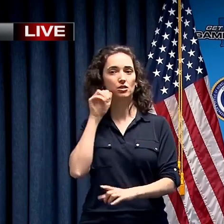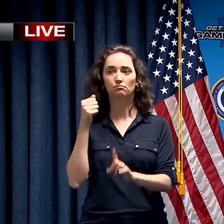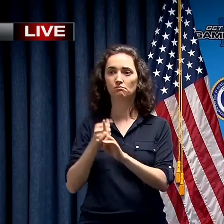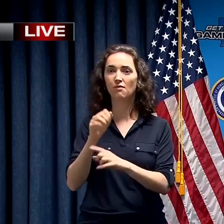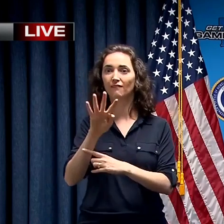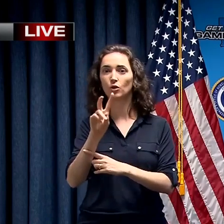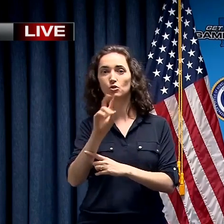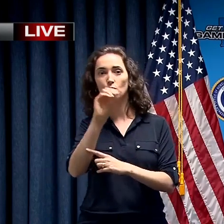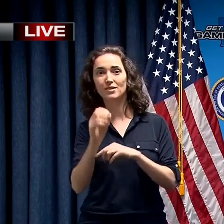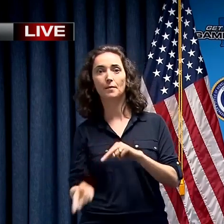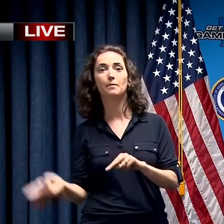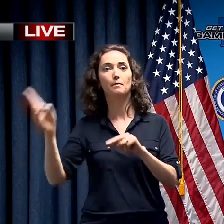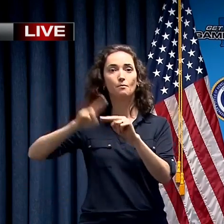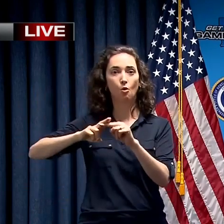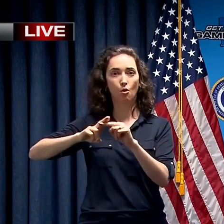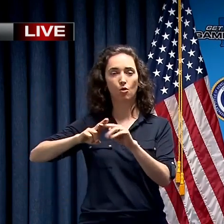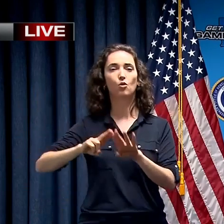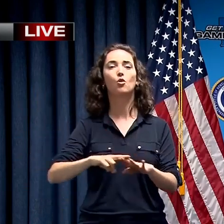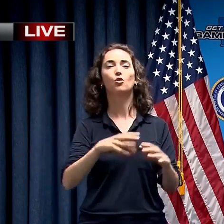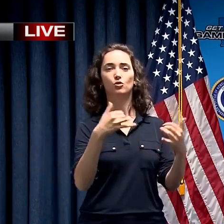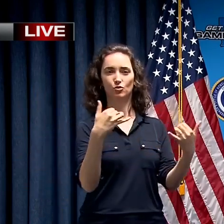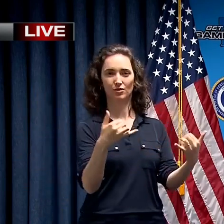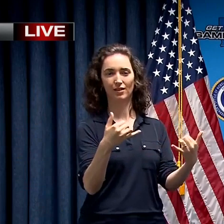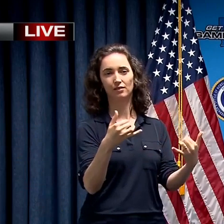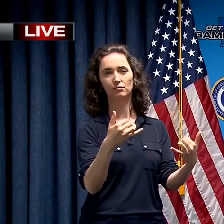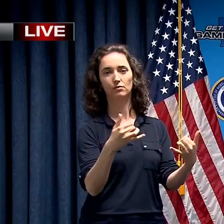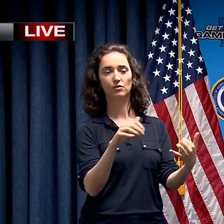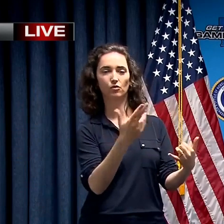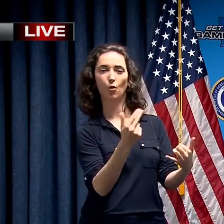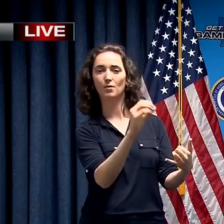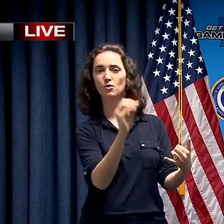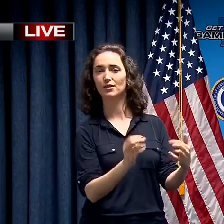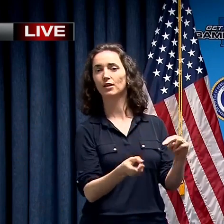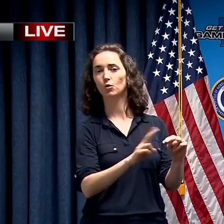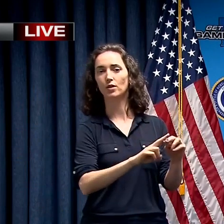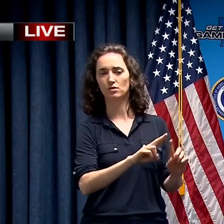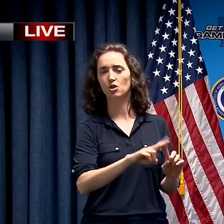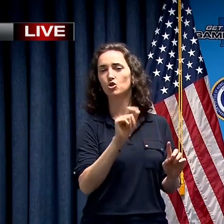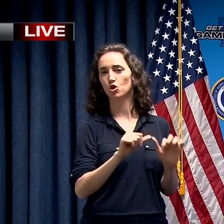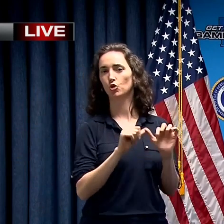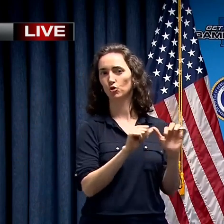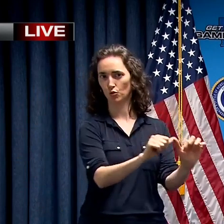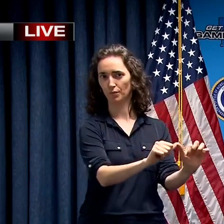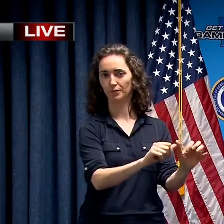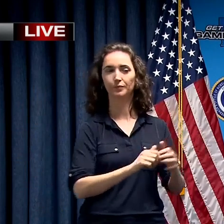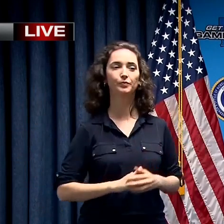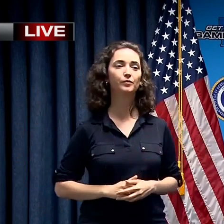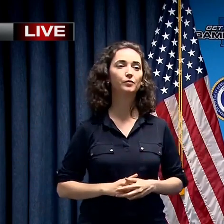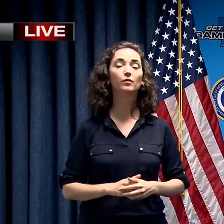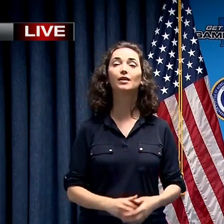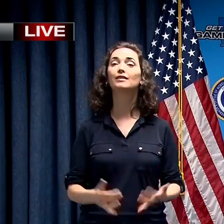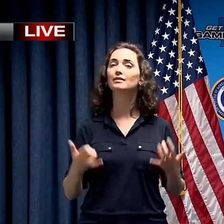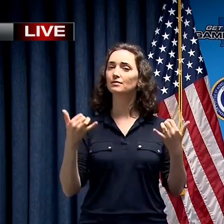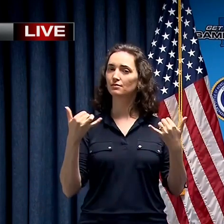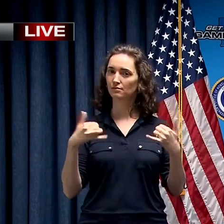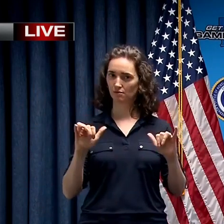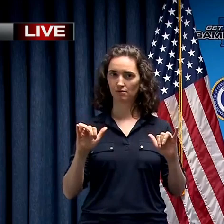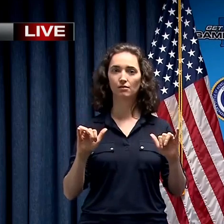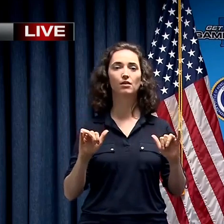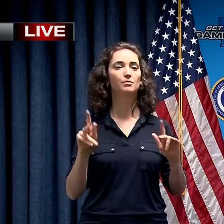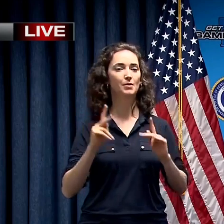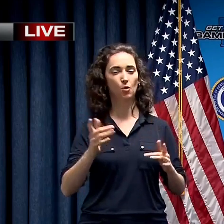and that's really what I'm trying to communicate to you. But the rate of spread, the number of cases,